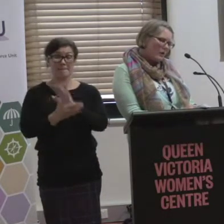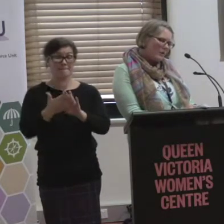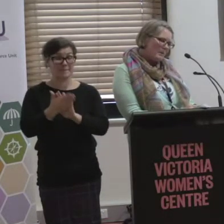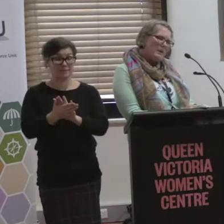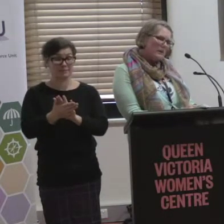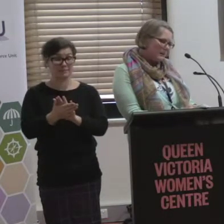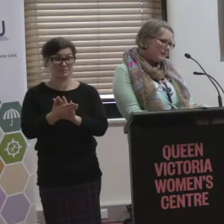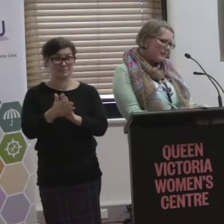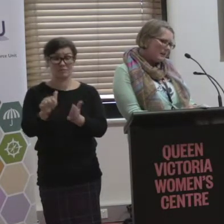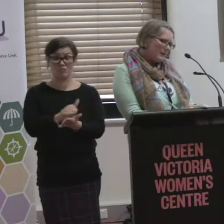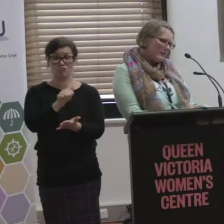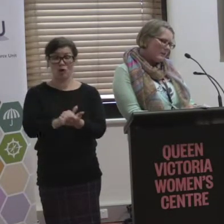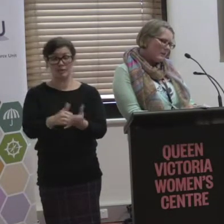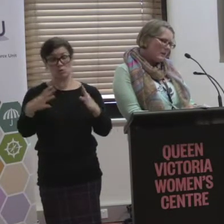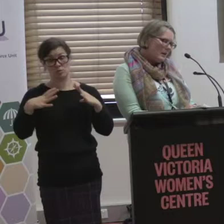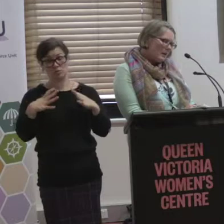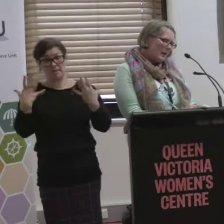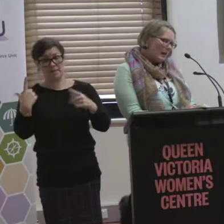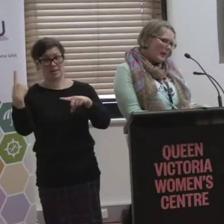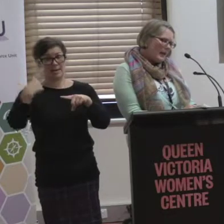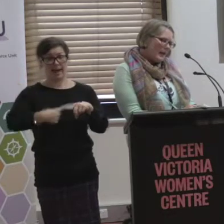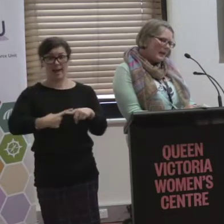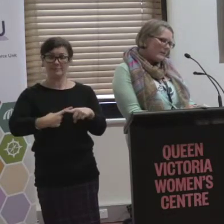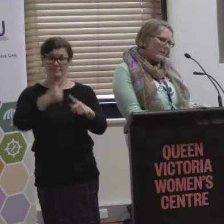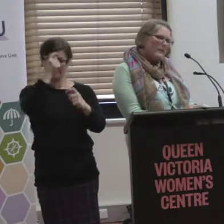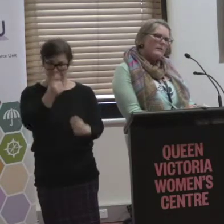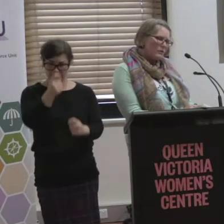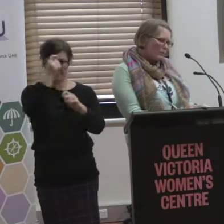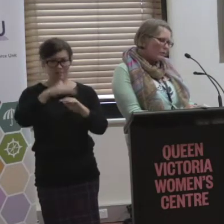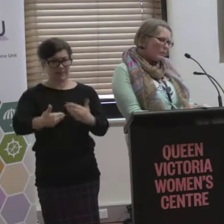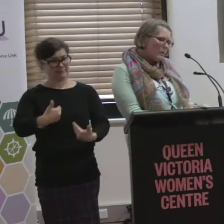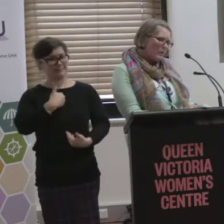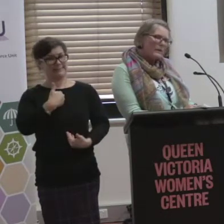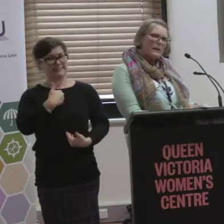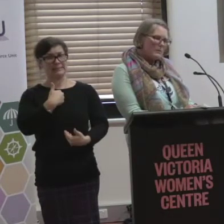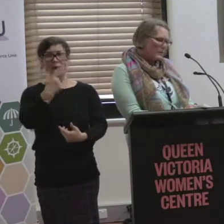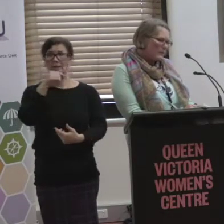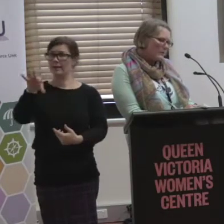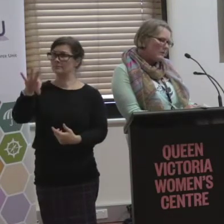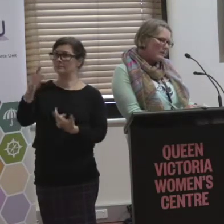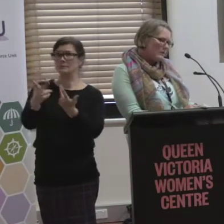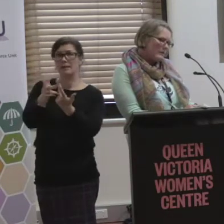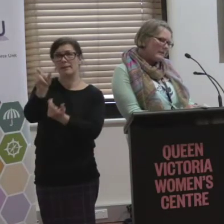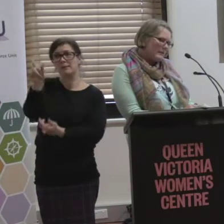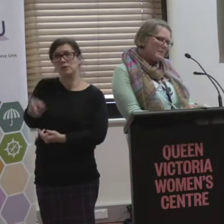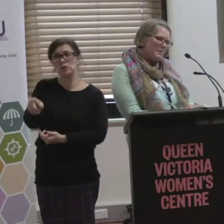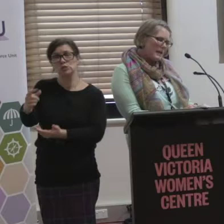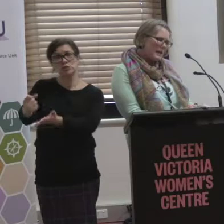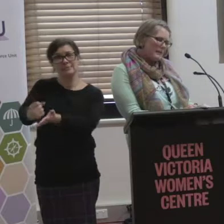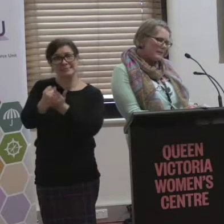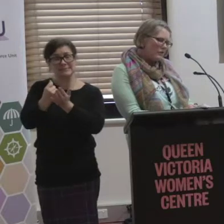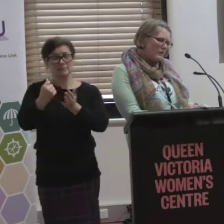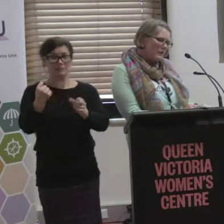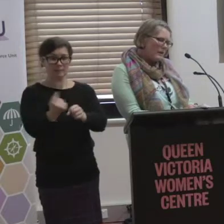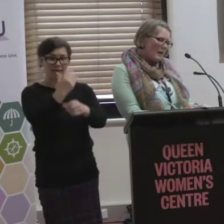and autonomy and dignity of an individual and allows an individual to appoint another person to assist them in